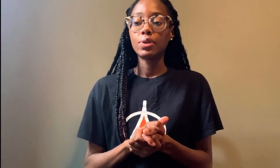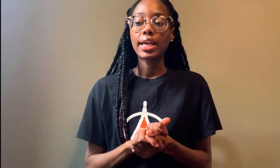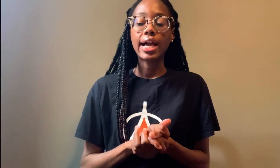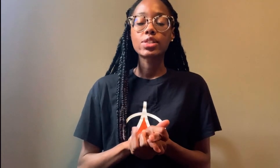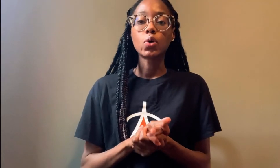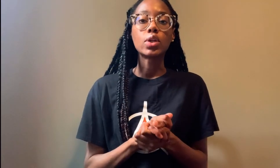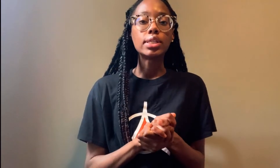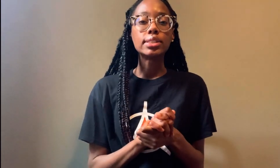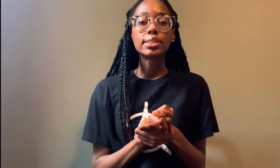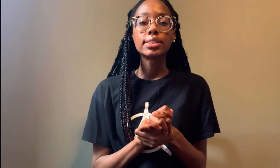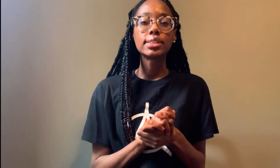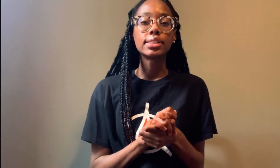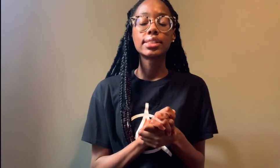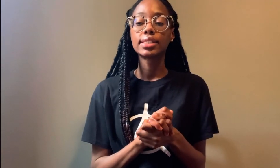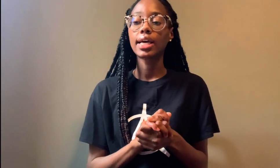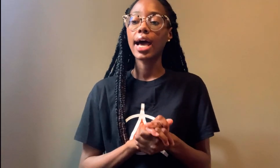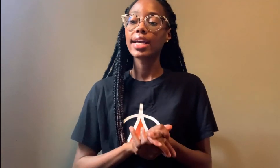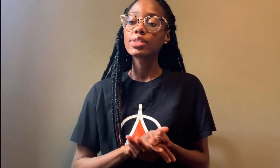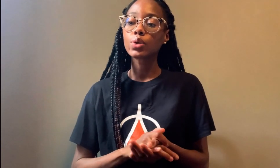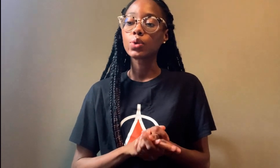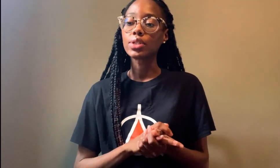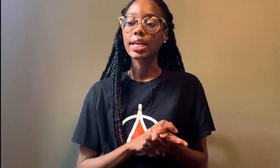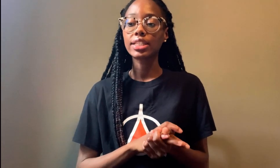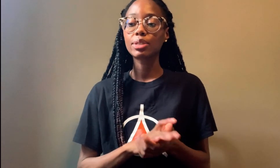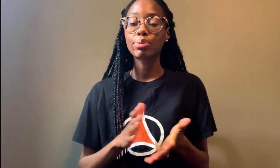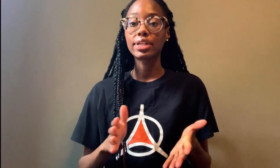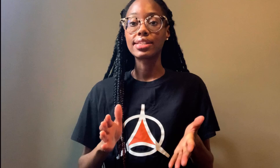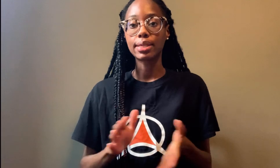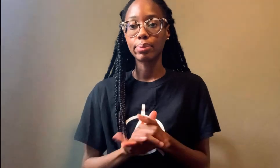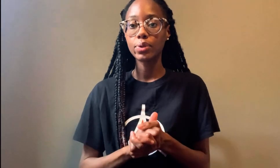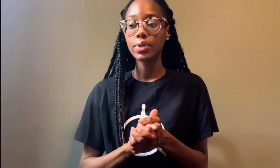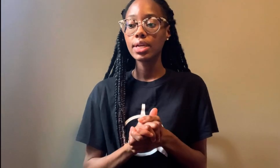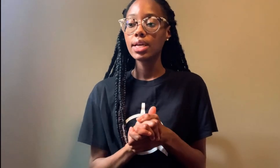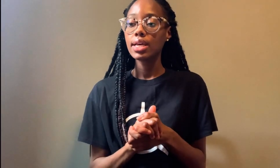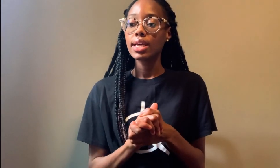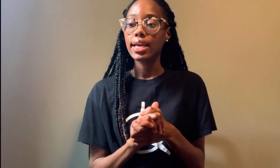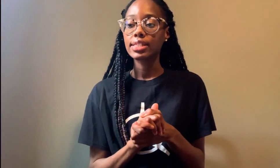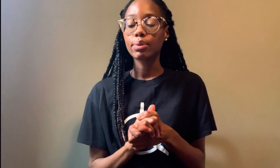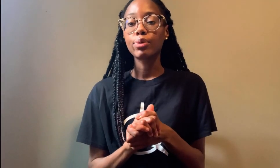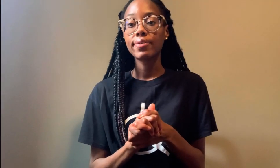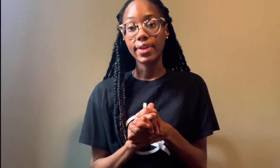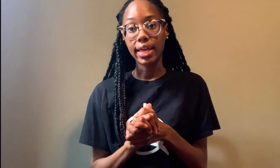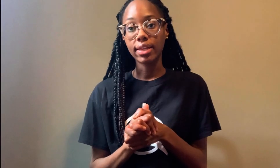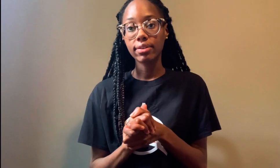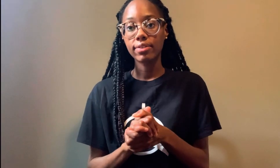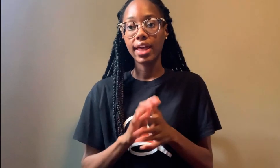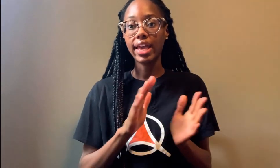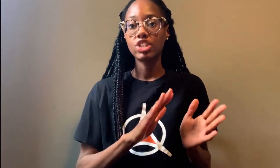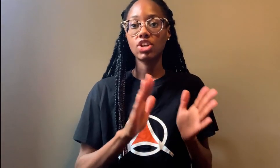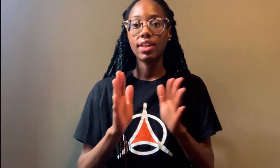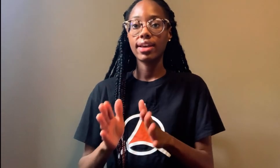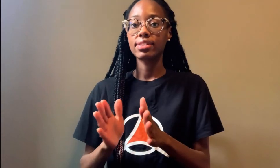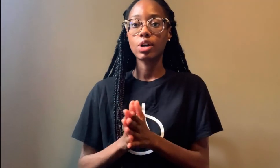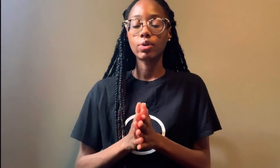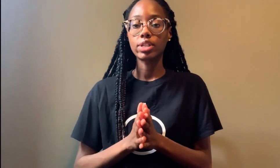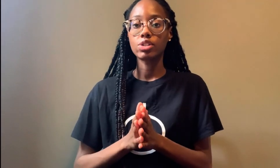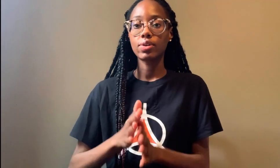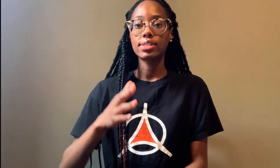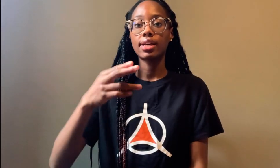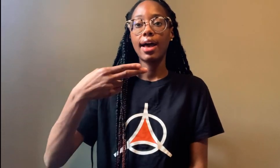think high school is? High school is actually pretty simple. It's abbreviated, the H and the S only. So it's